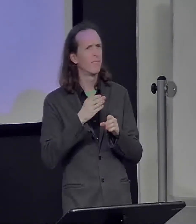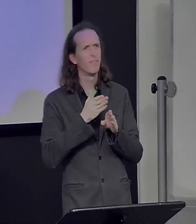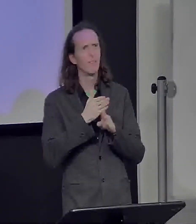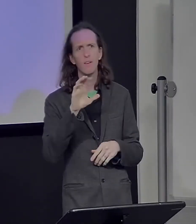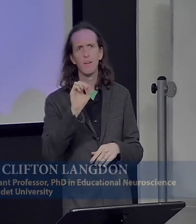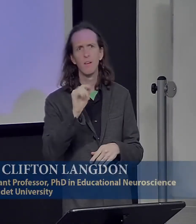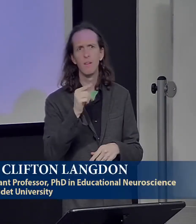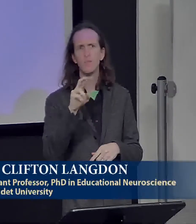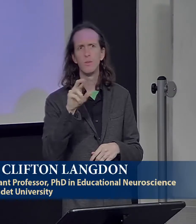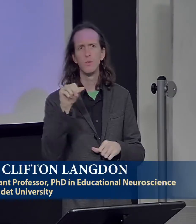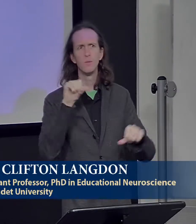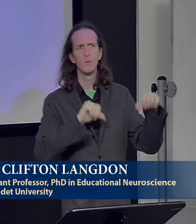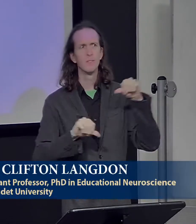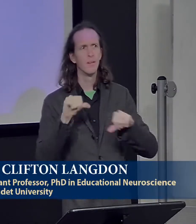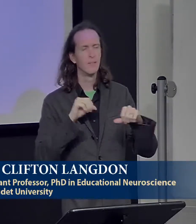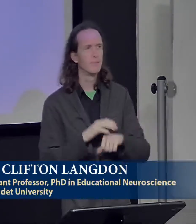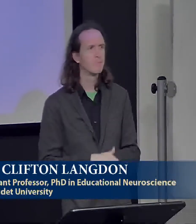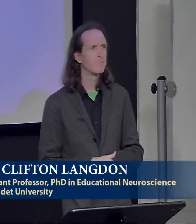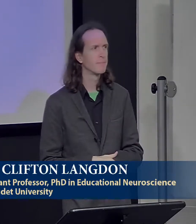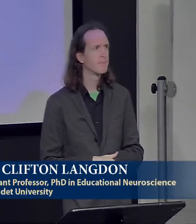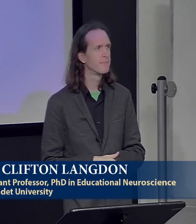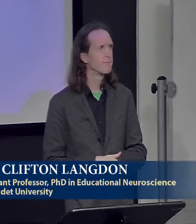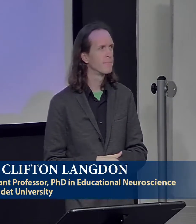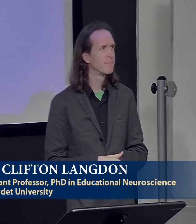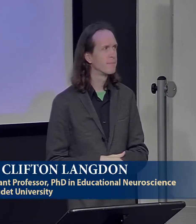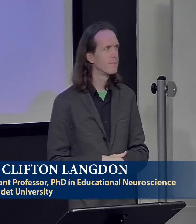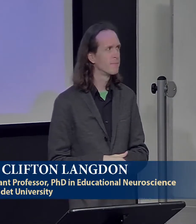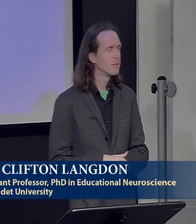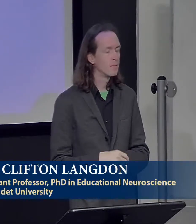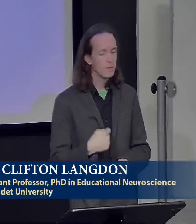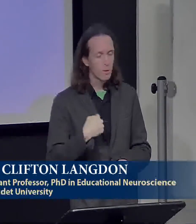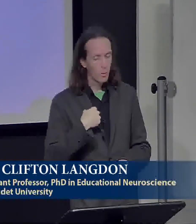a luminary in our field of cognitive neuroscience.